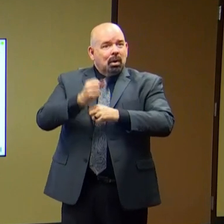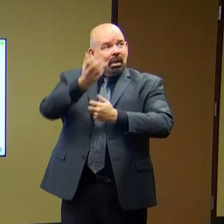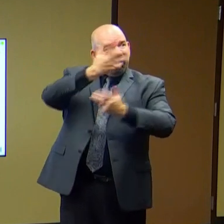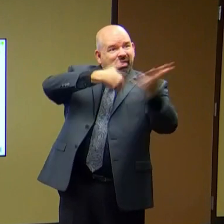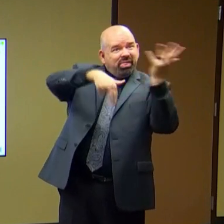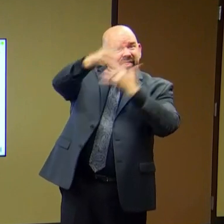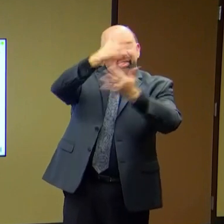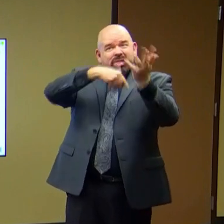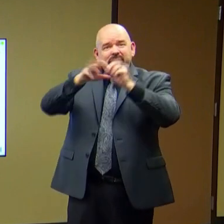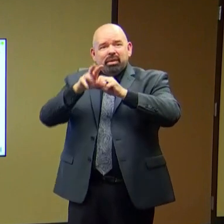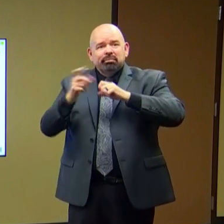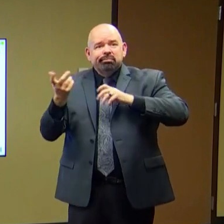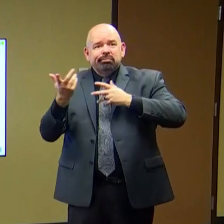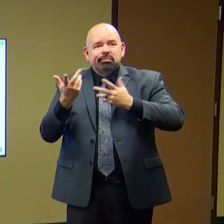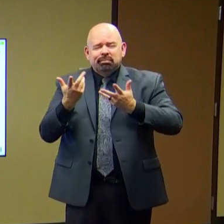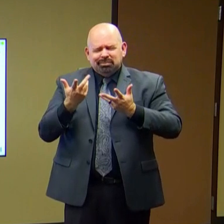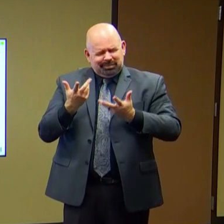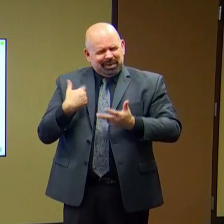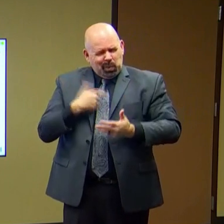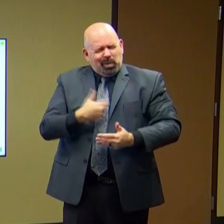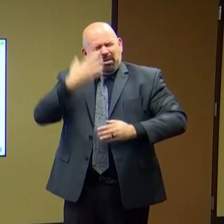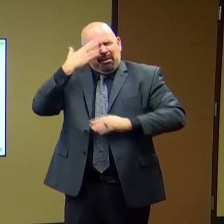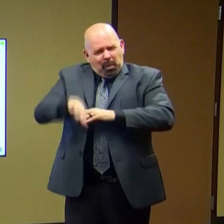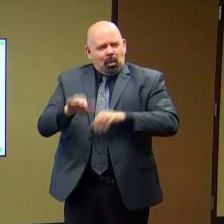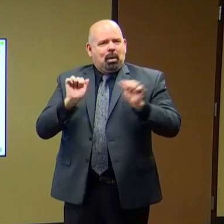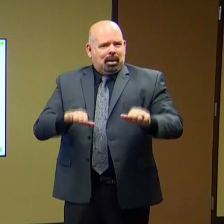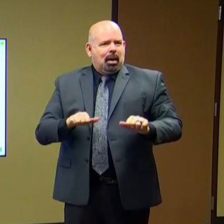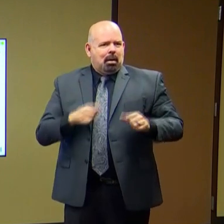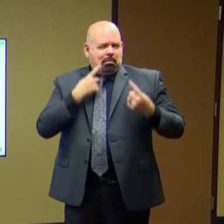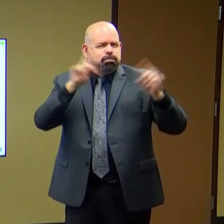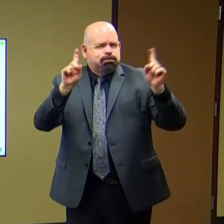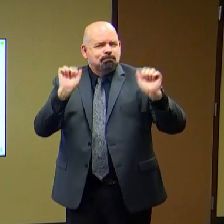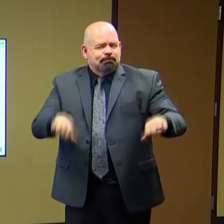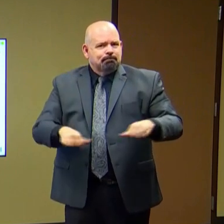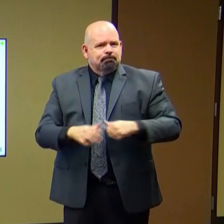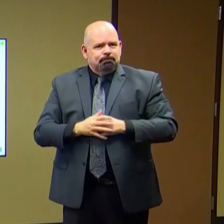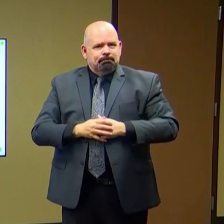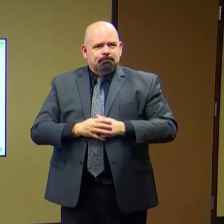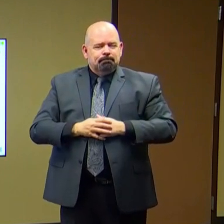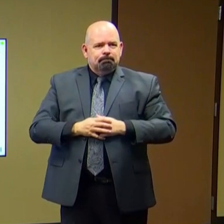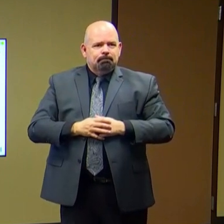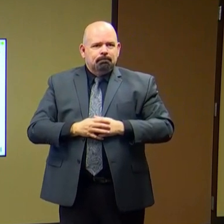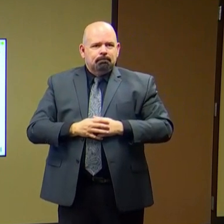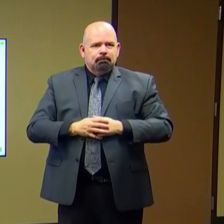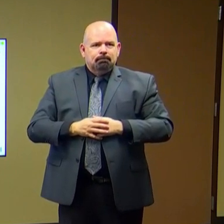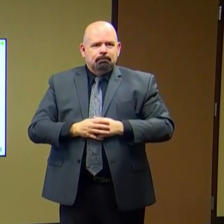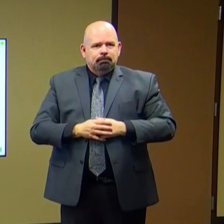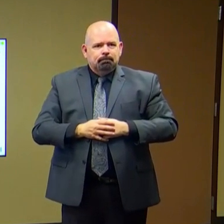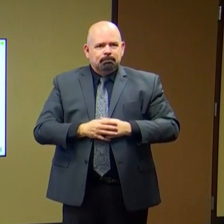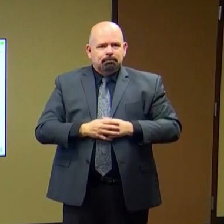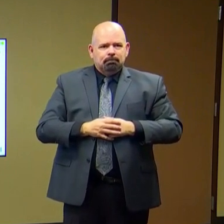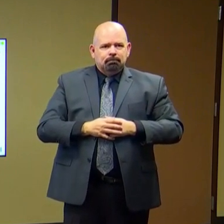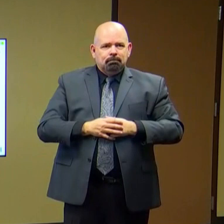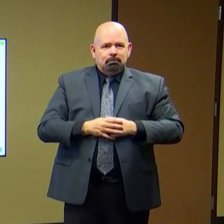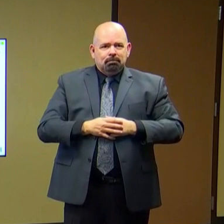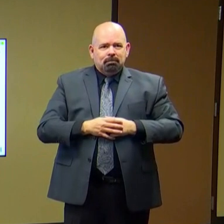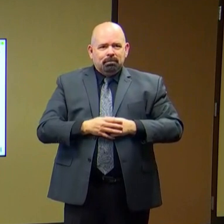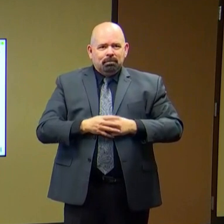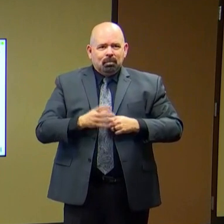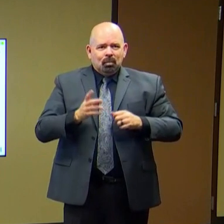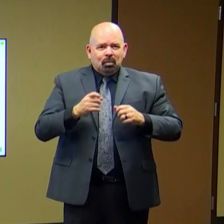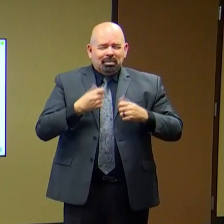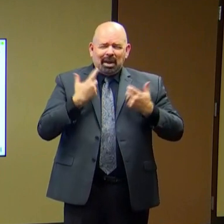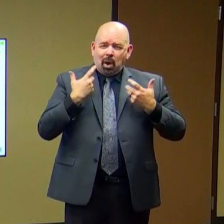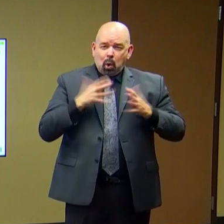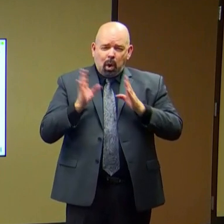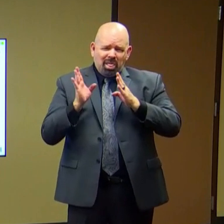an impact, and if everyone can continue to do that, we want to keep it in the right direction, but we're seeing